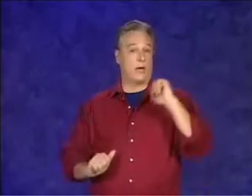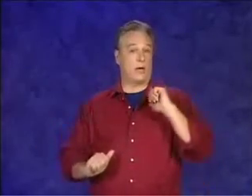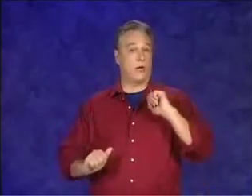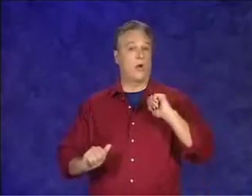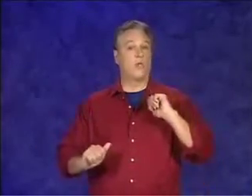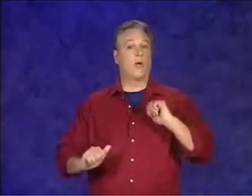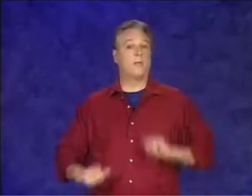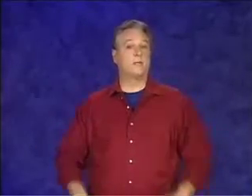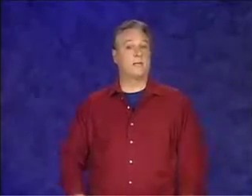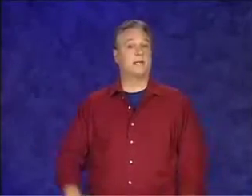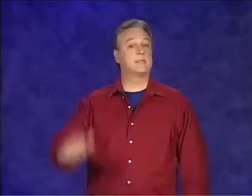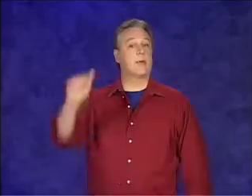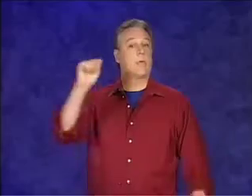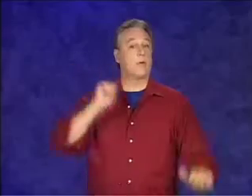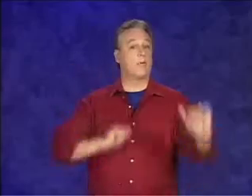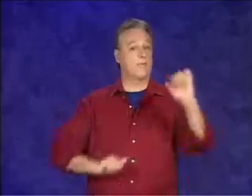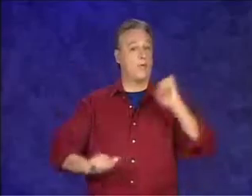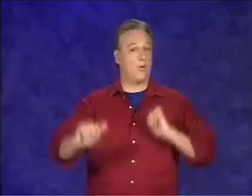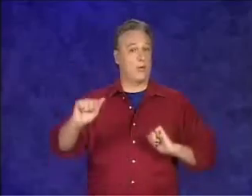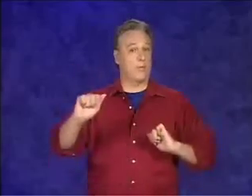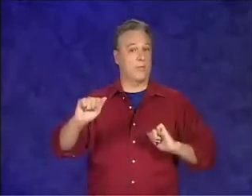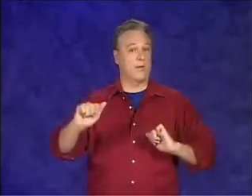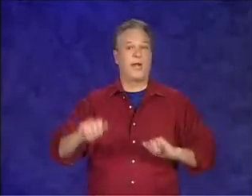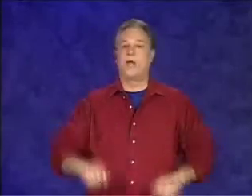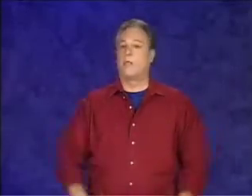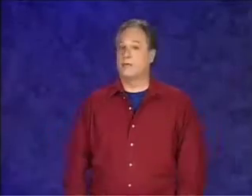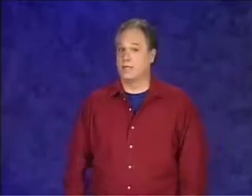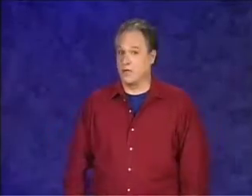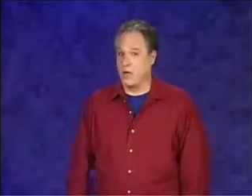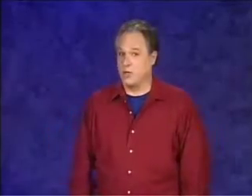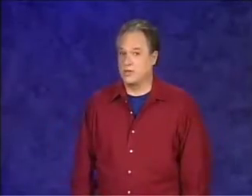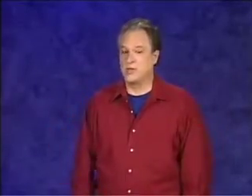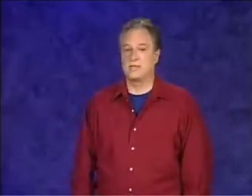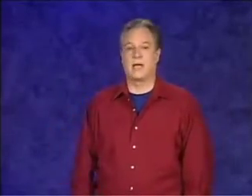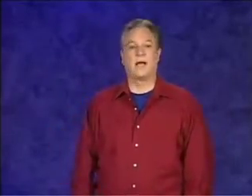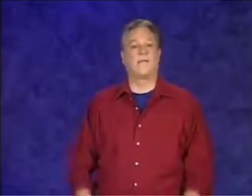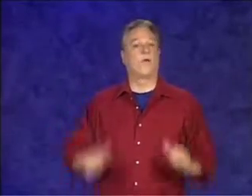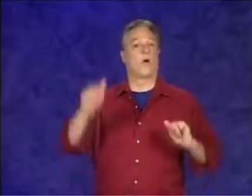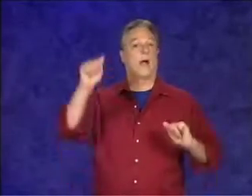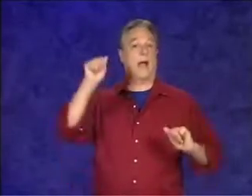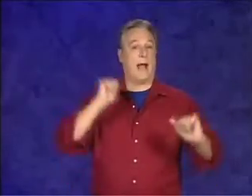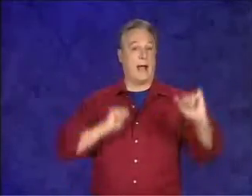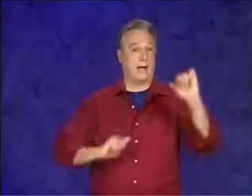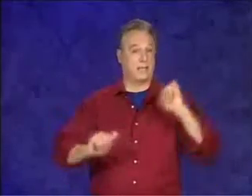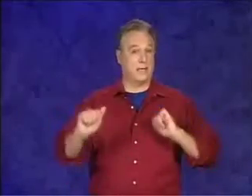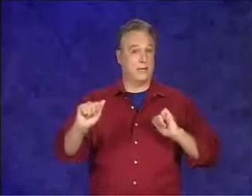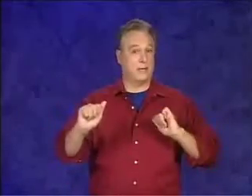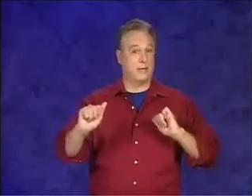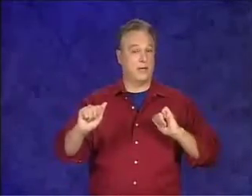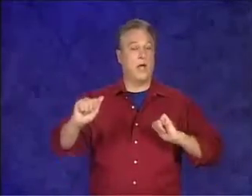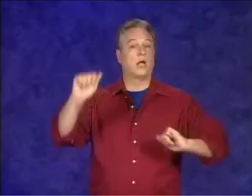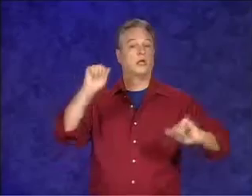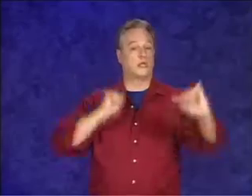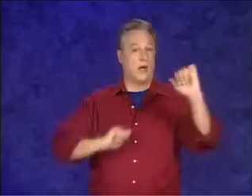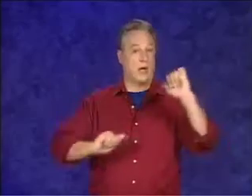manner represents perform. This is also the sign for acting,